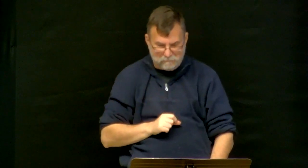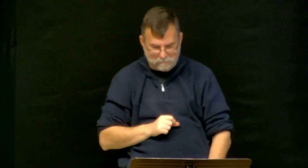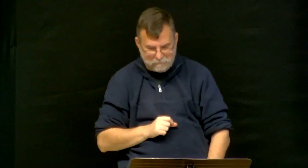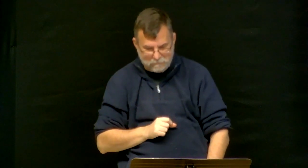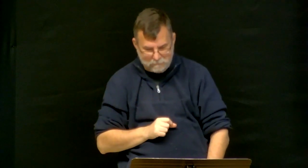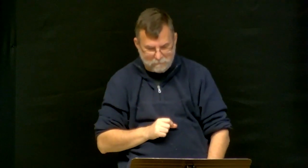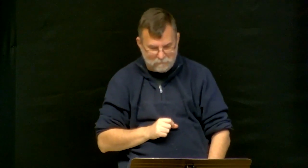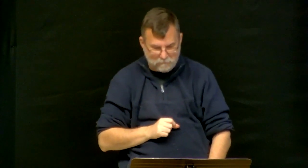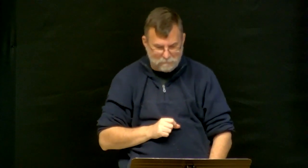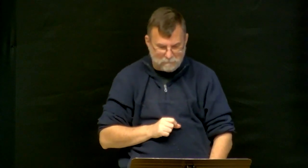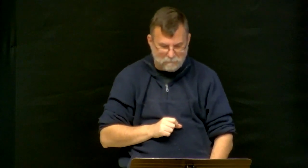Warmth, maybe.